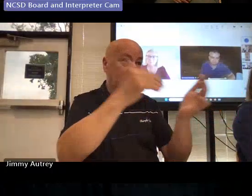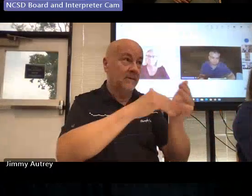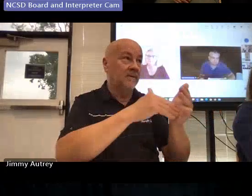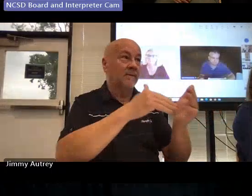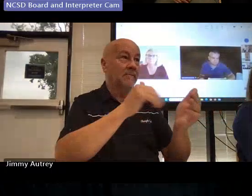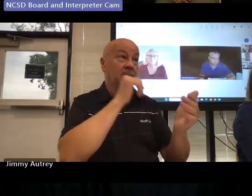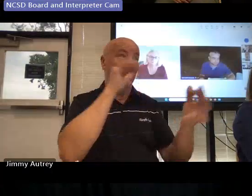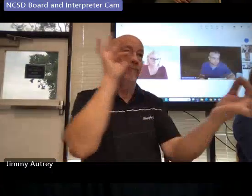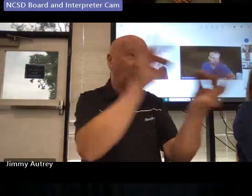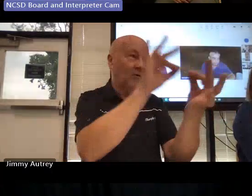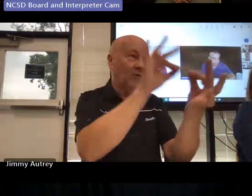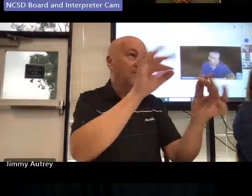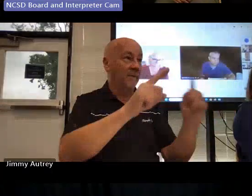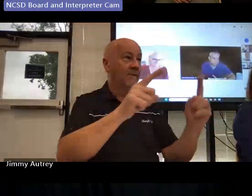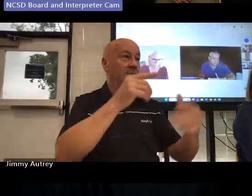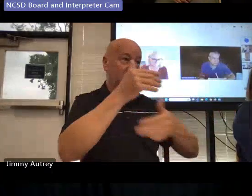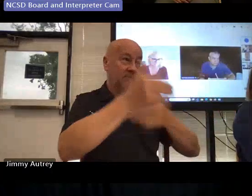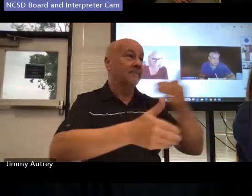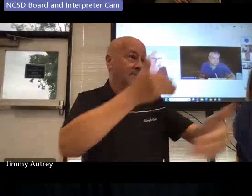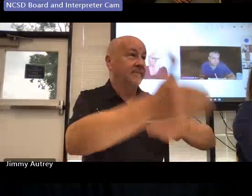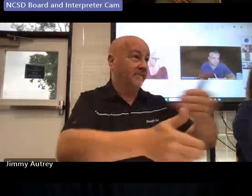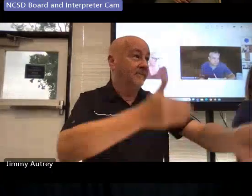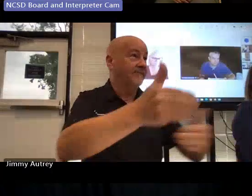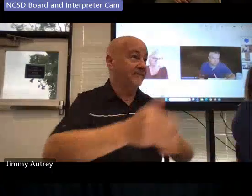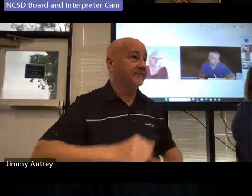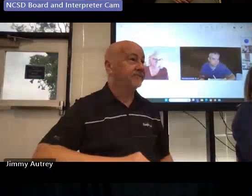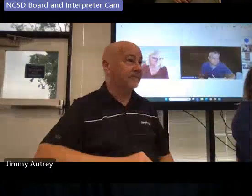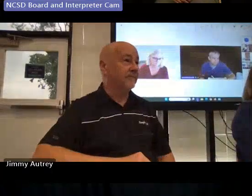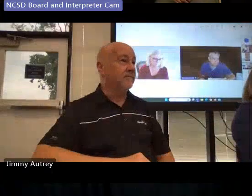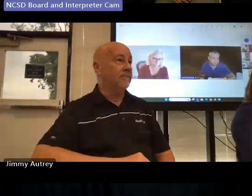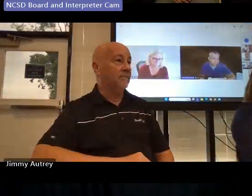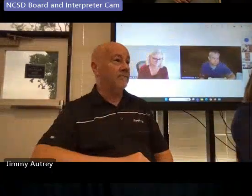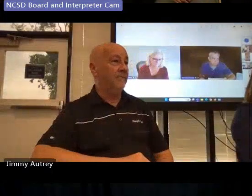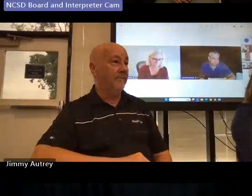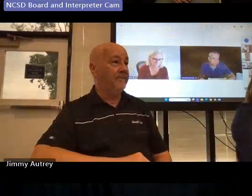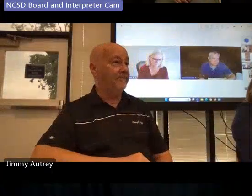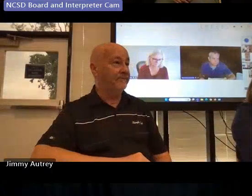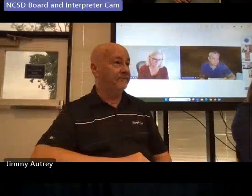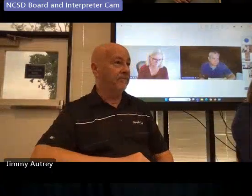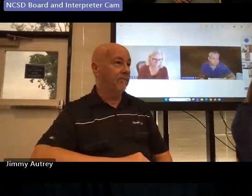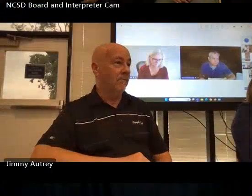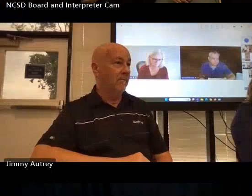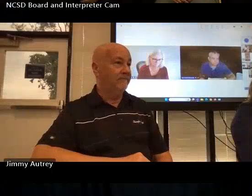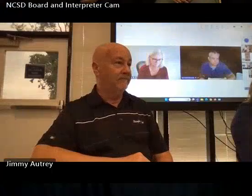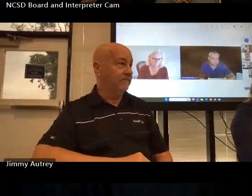it's still a work in progress. It's not perfect yet, but we are again making some headway.